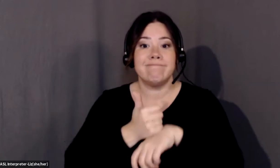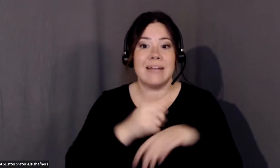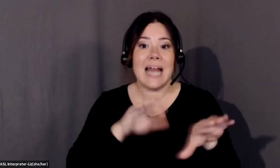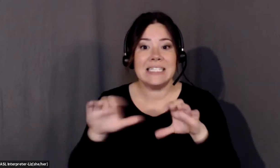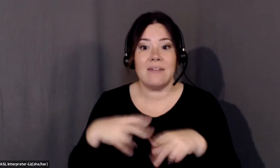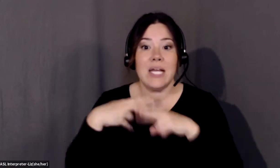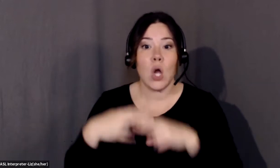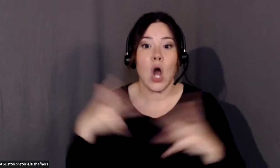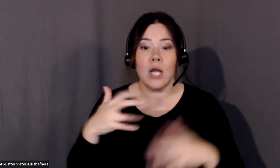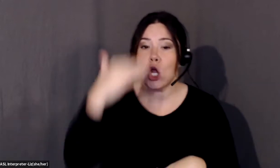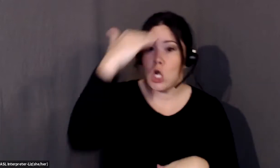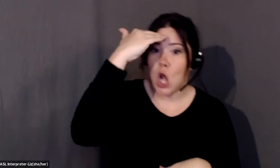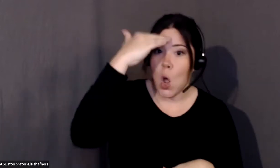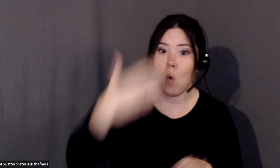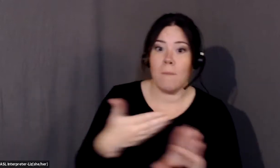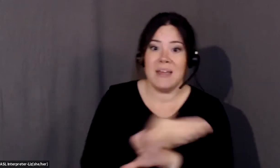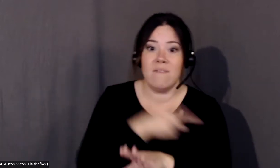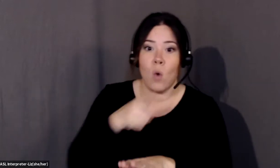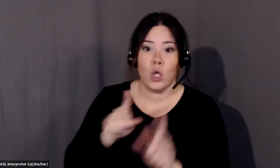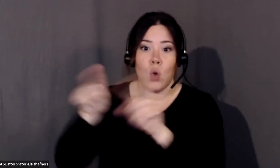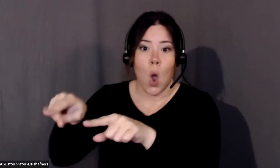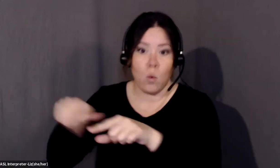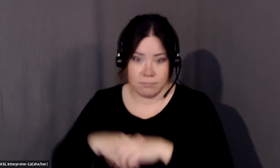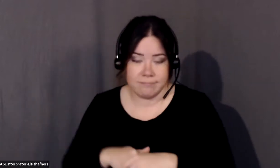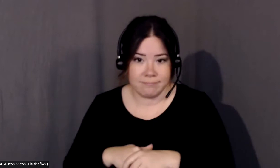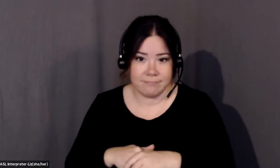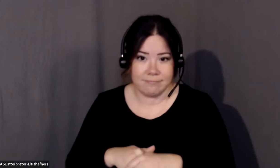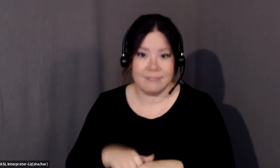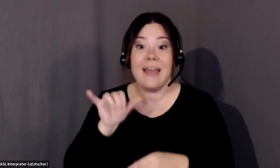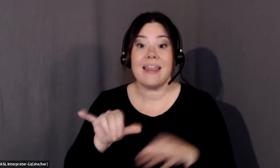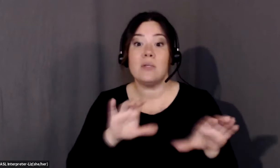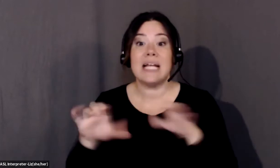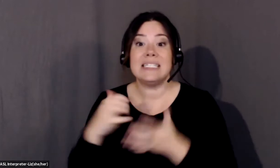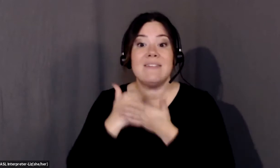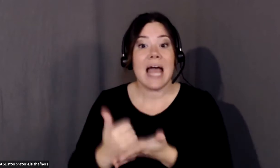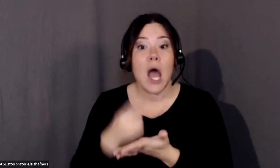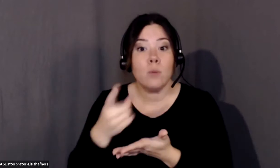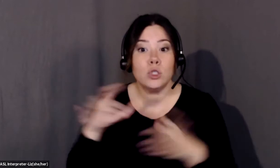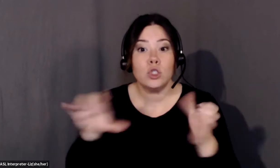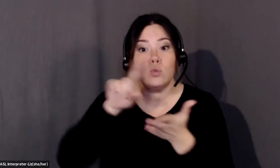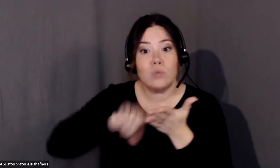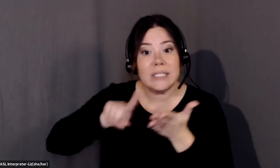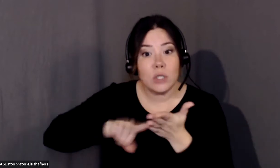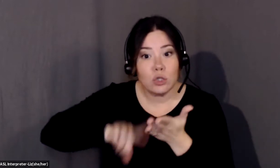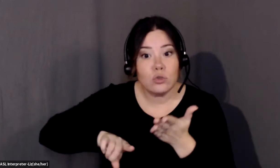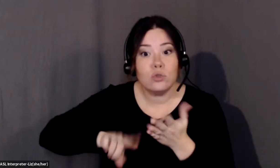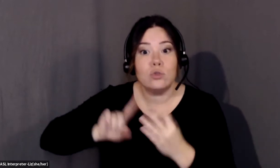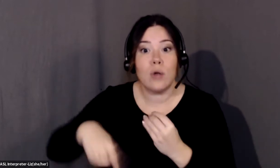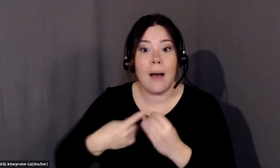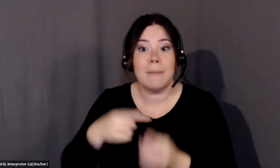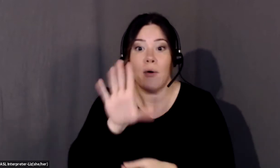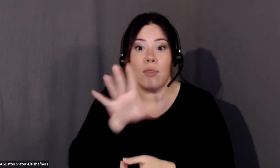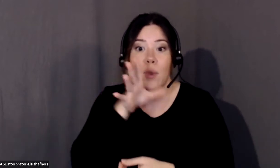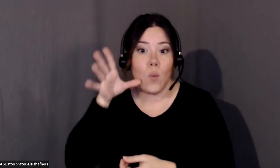Go. And it was an activity that helps you to do research about the rural area you want